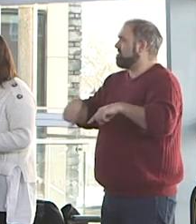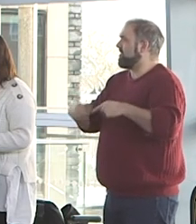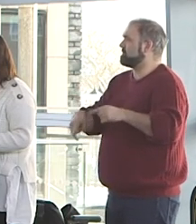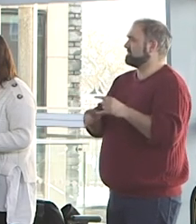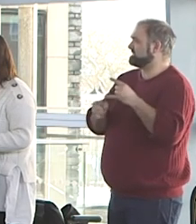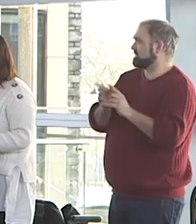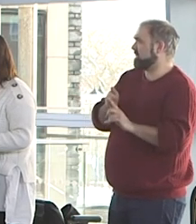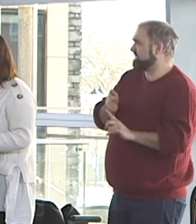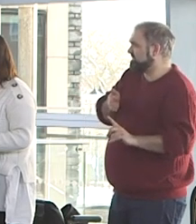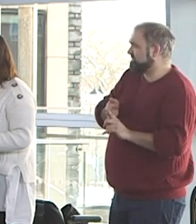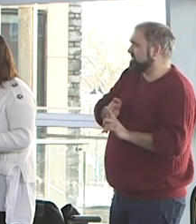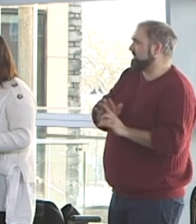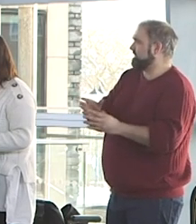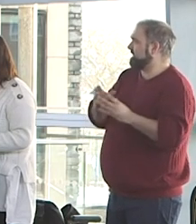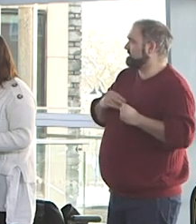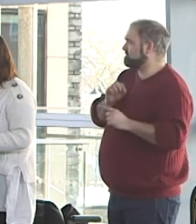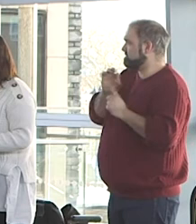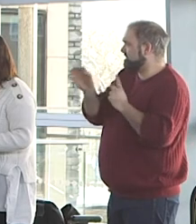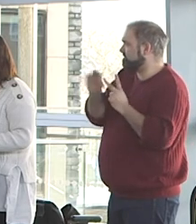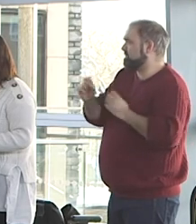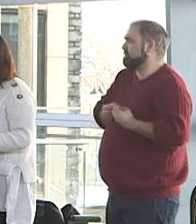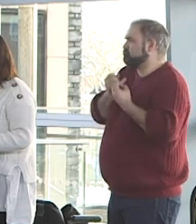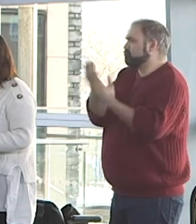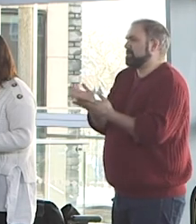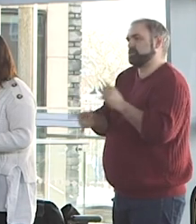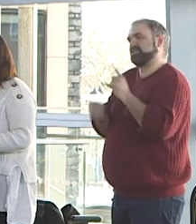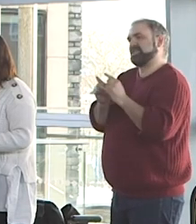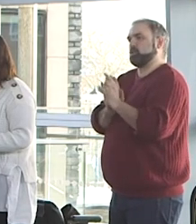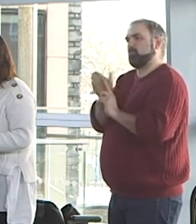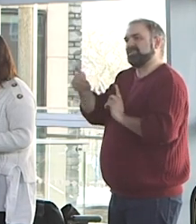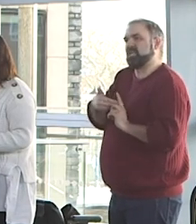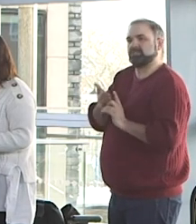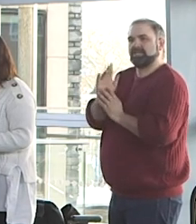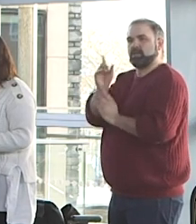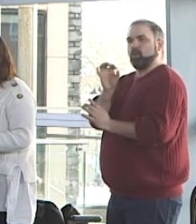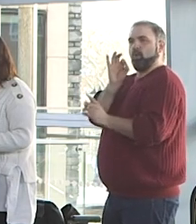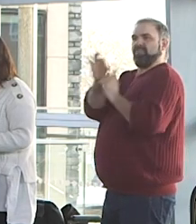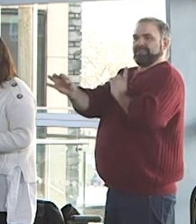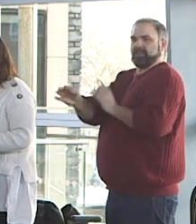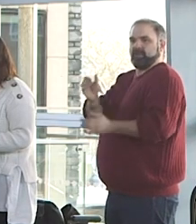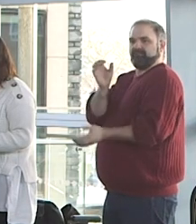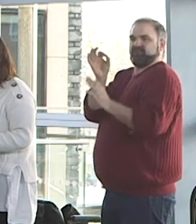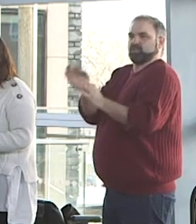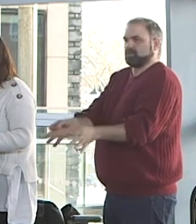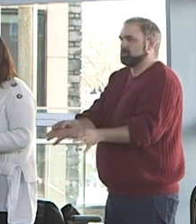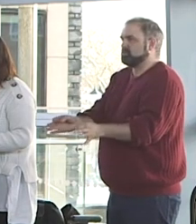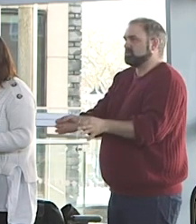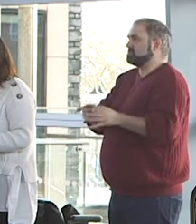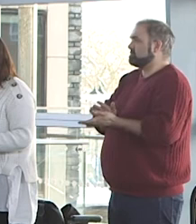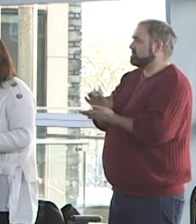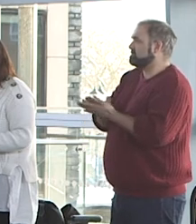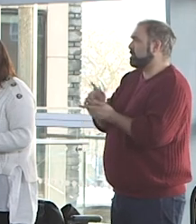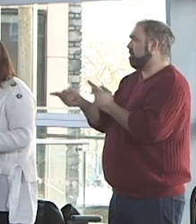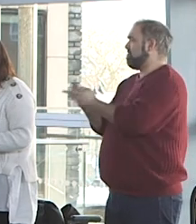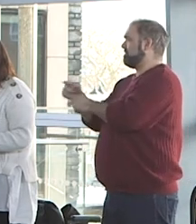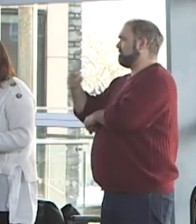sexual identities and accepts specific expressions of sexual orientation as authentic, but consciously reject others that are deemed to be